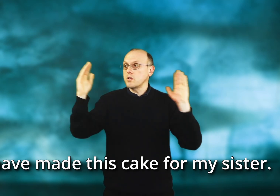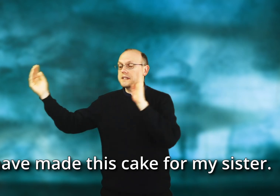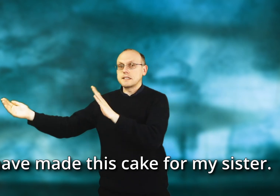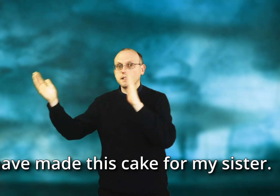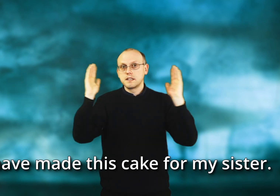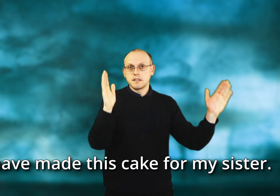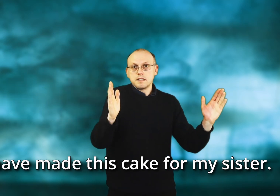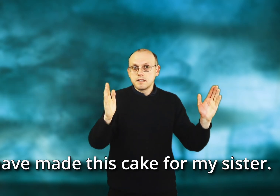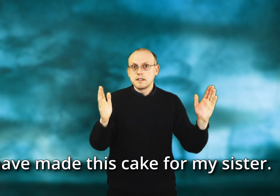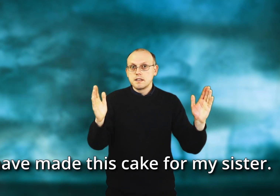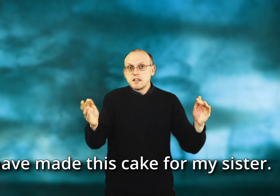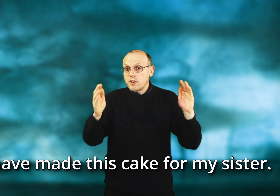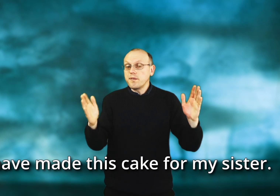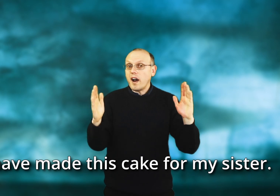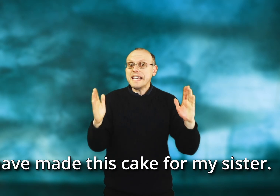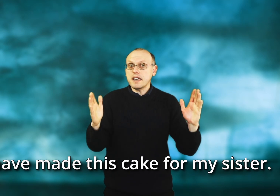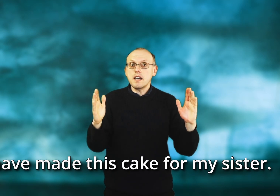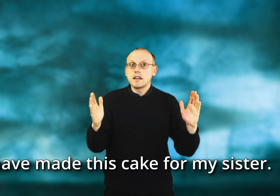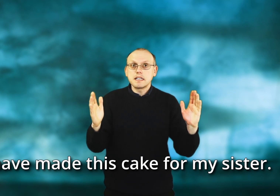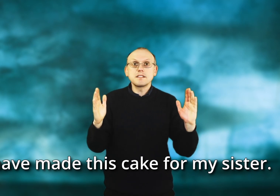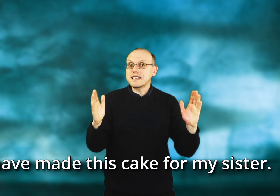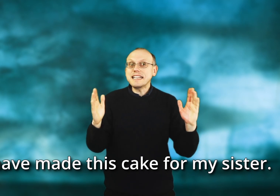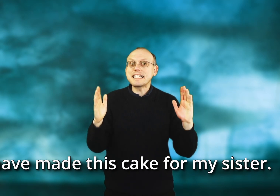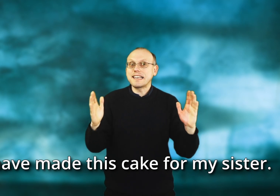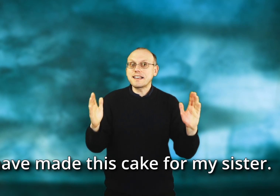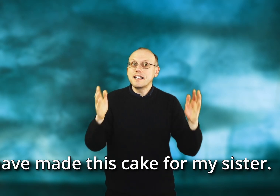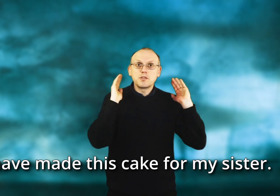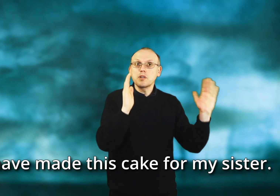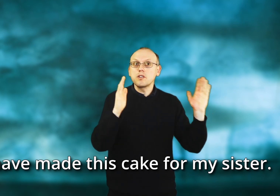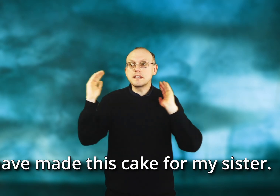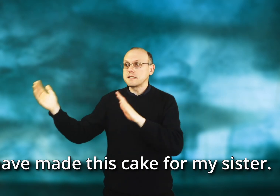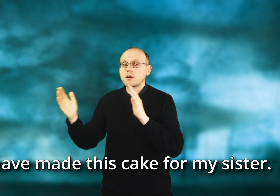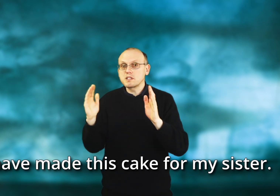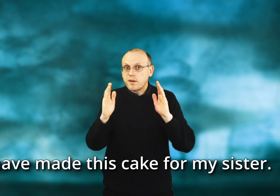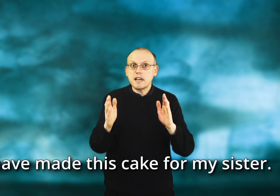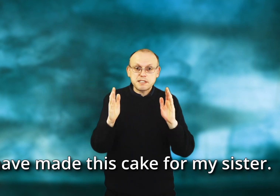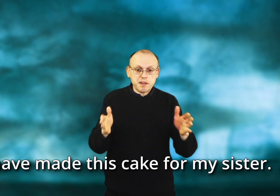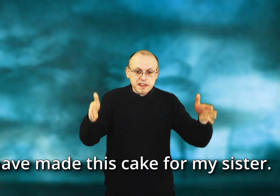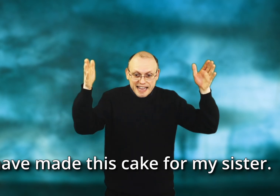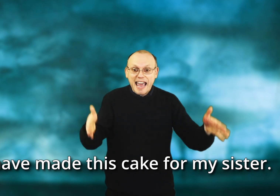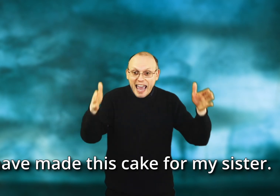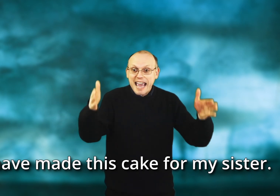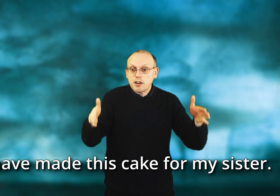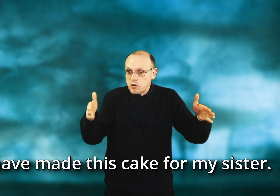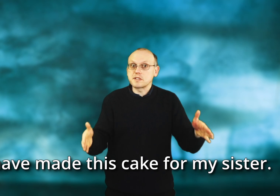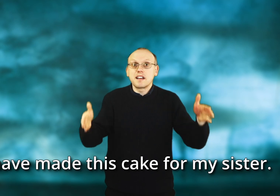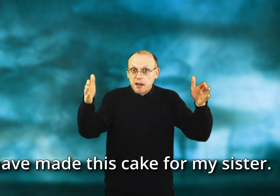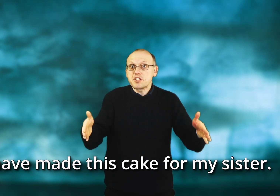clauses. So for here is not linking two clauses because for is within a clause. There is just